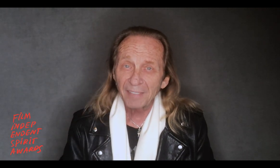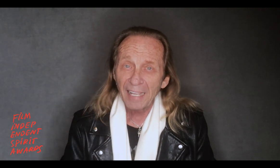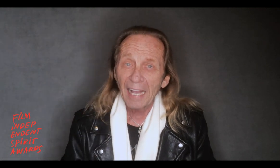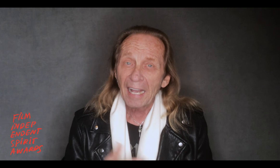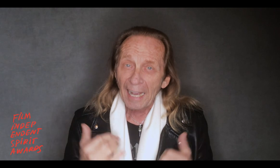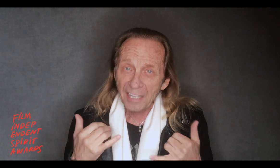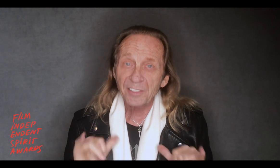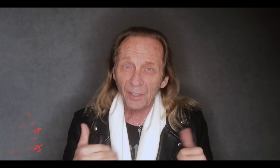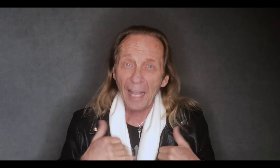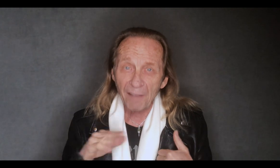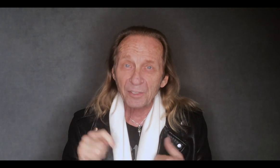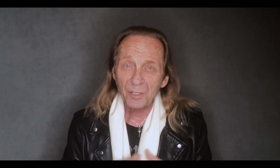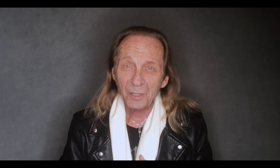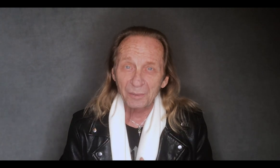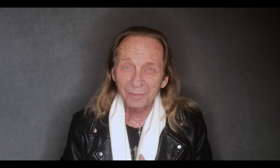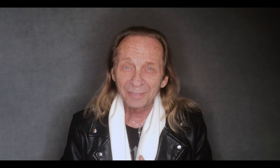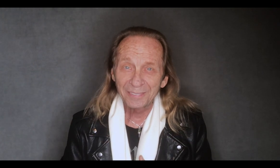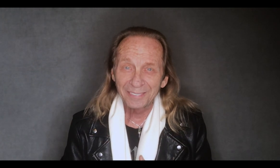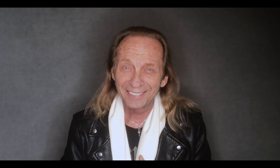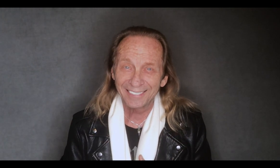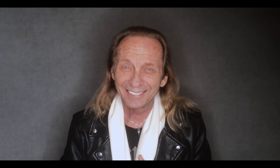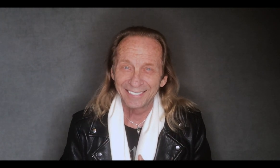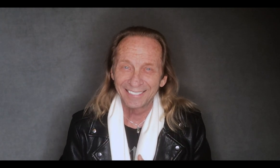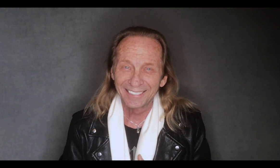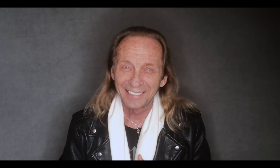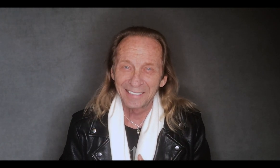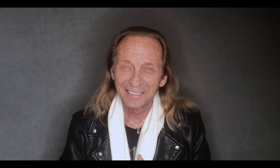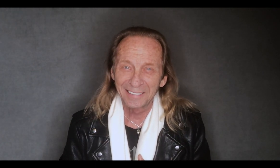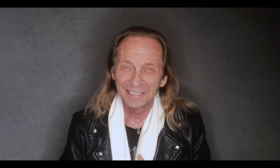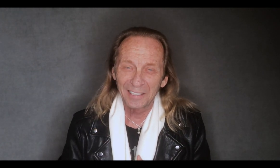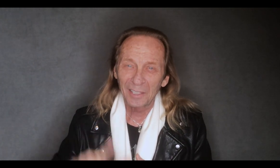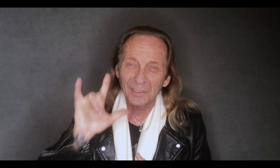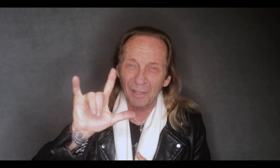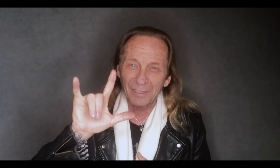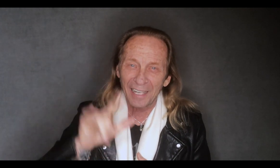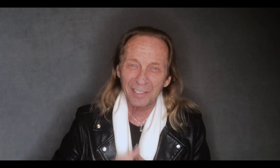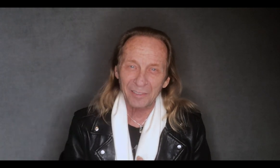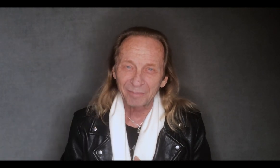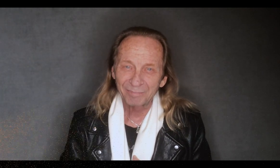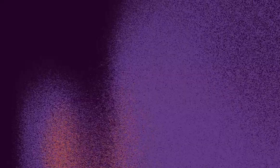I still have it too. Love you guys.